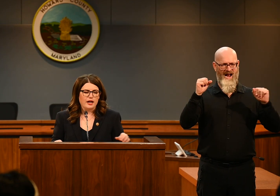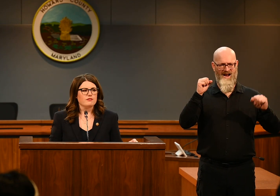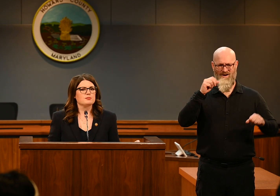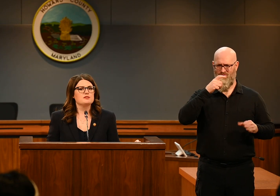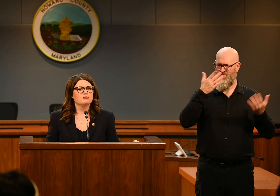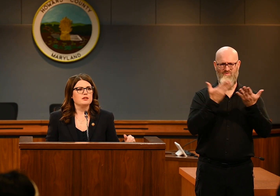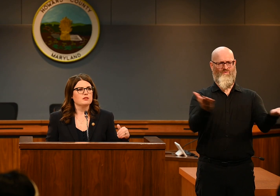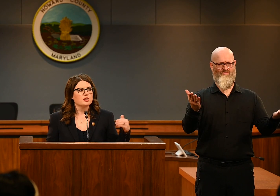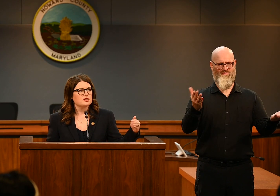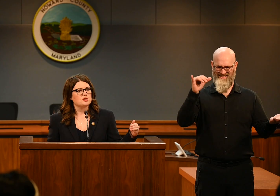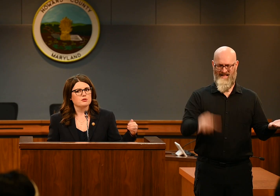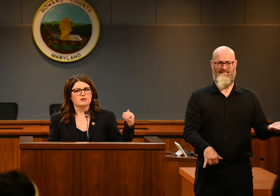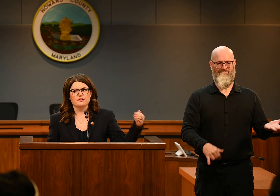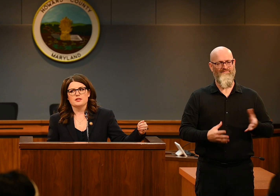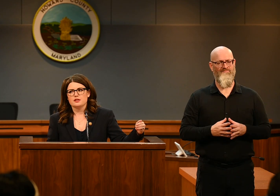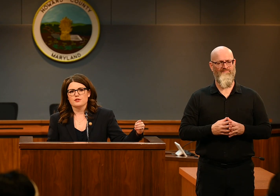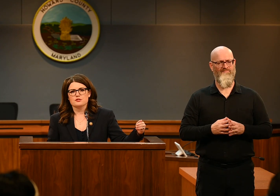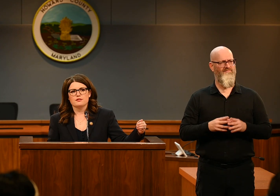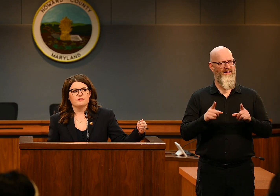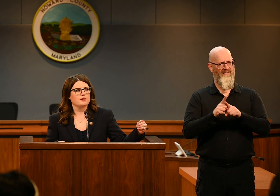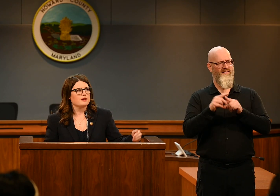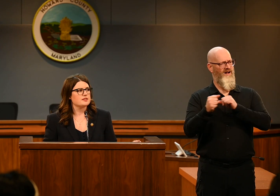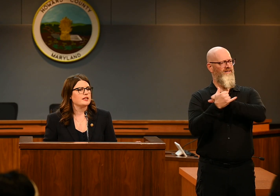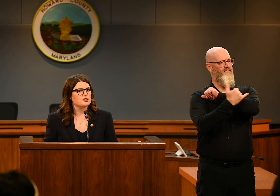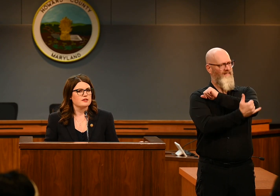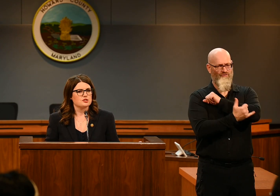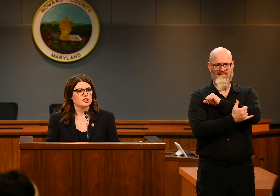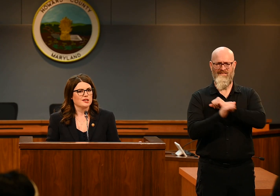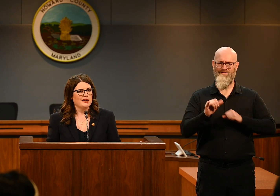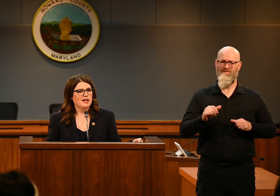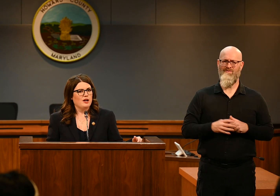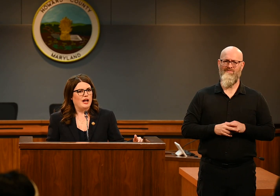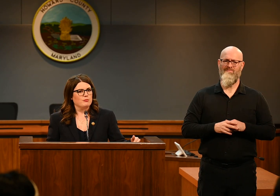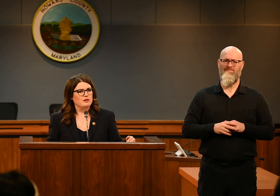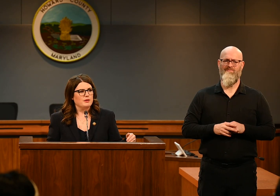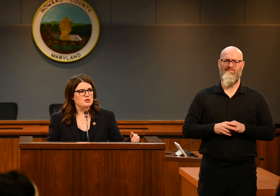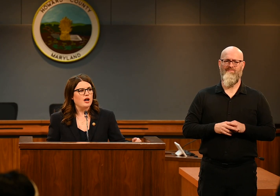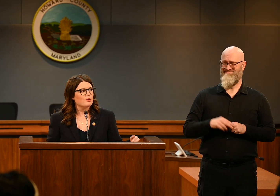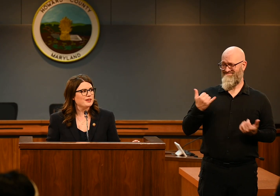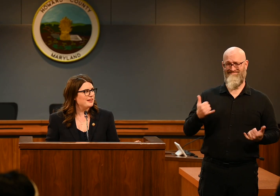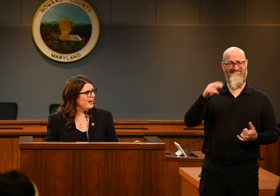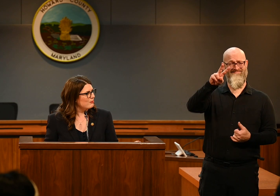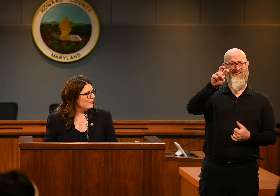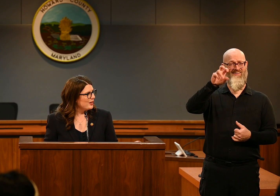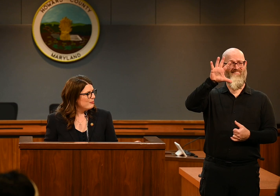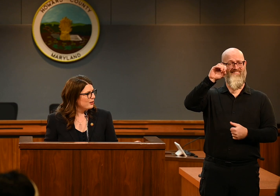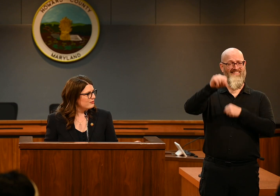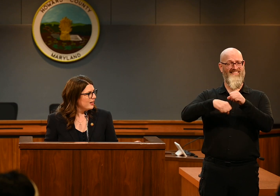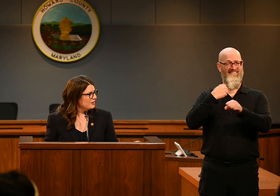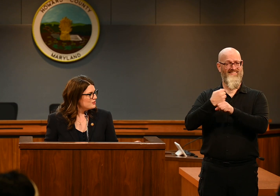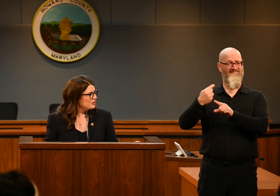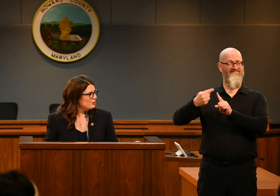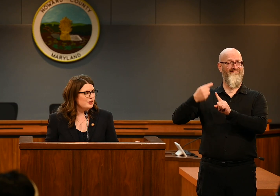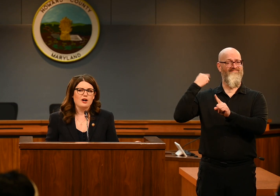we all have, as we look to the 250th anniversary of the founding of this nation this year. And we talk a big game about